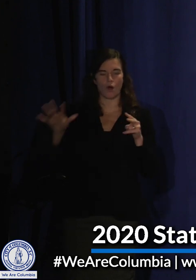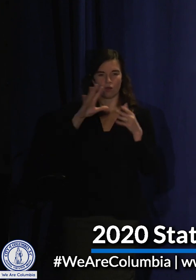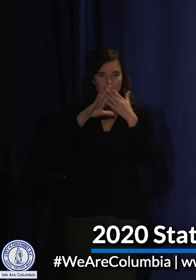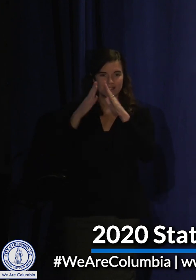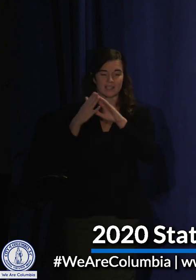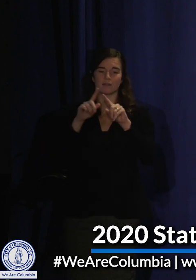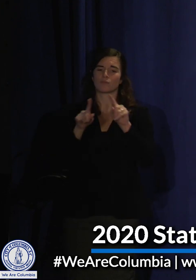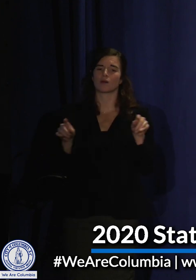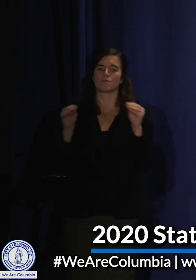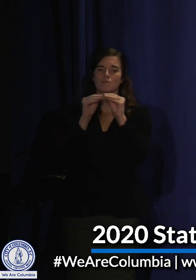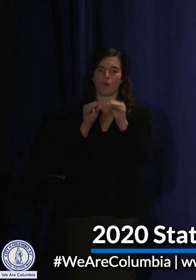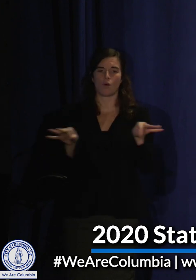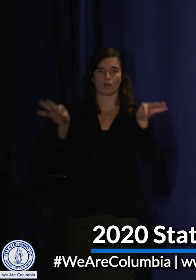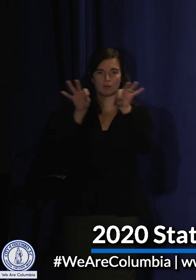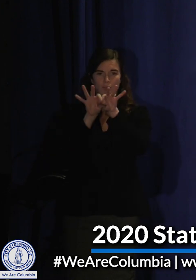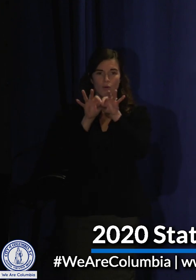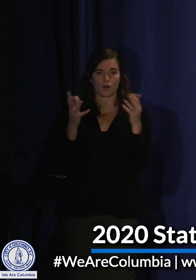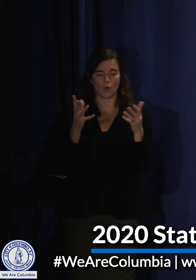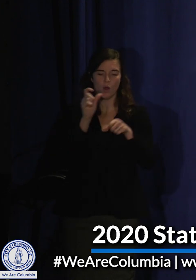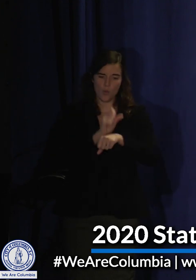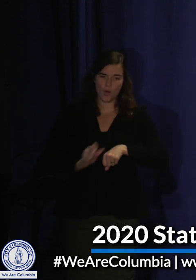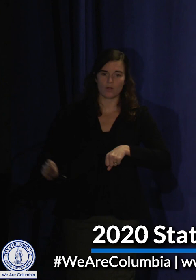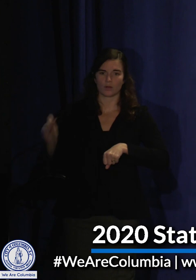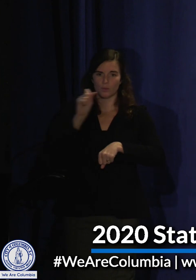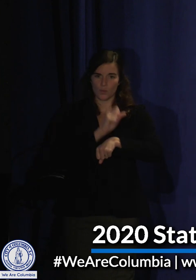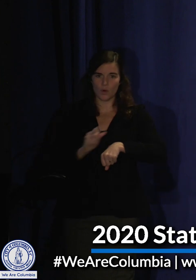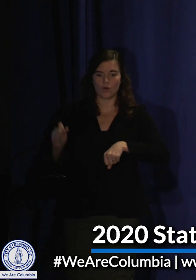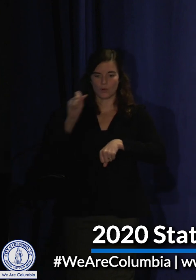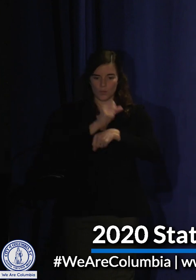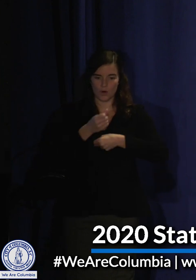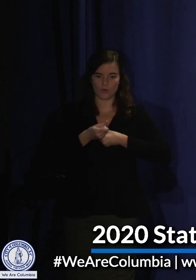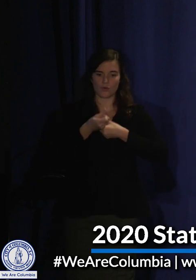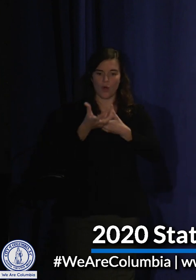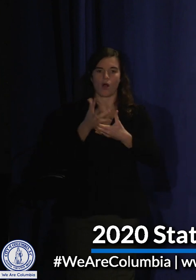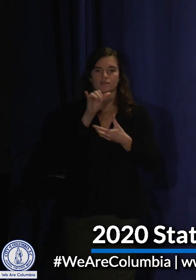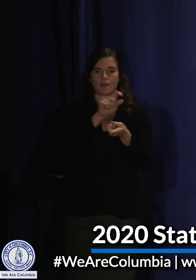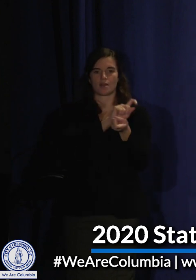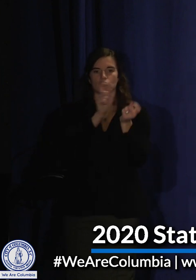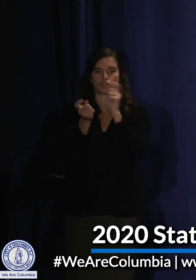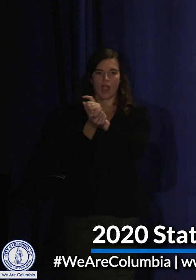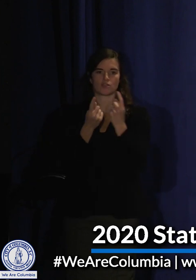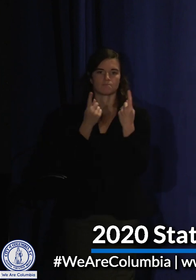meaningful and intentional work that went into making those changes happen.